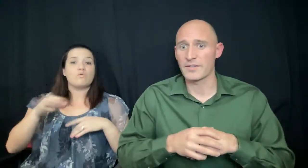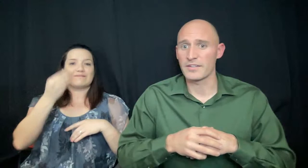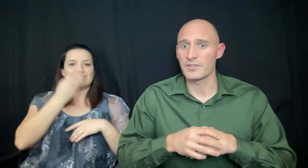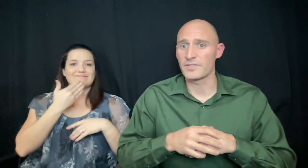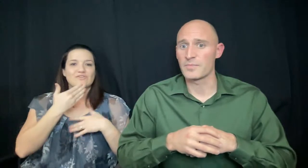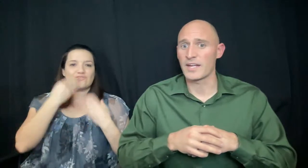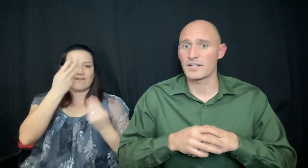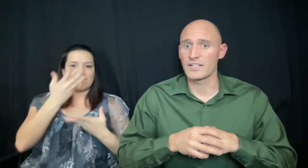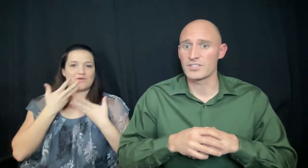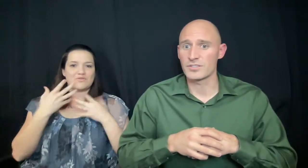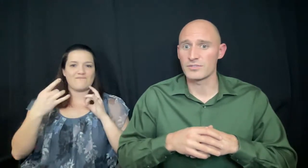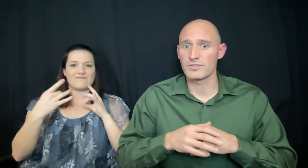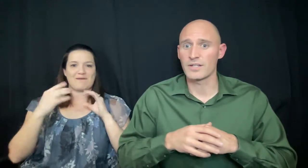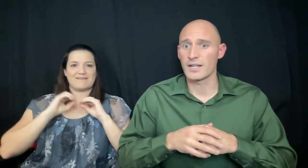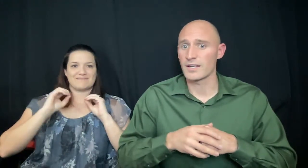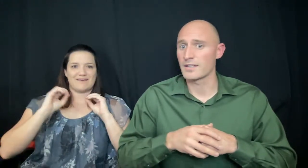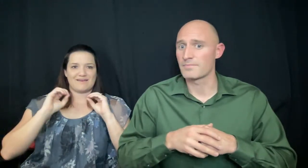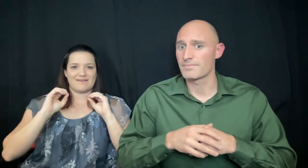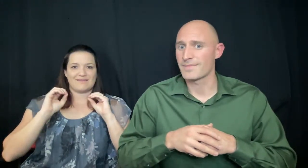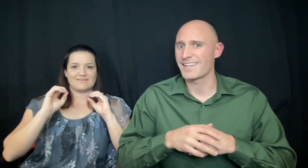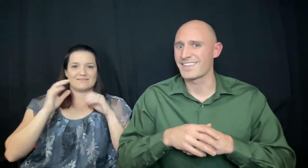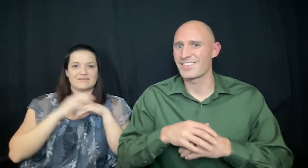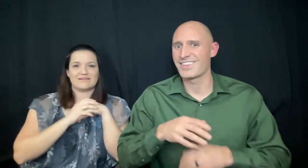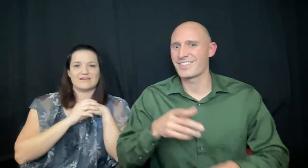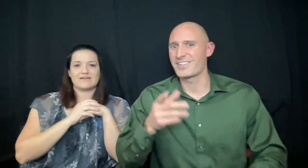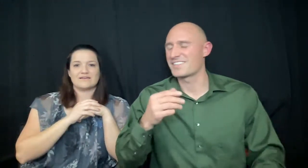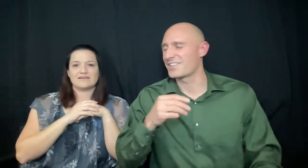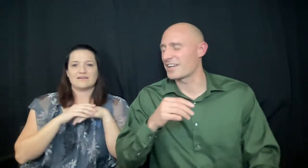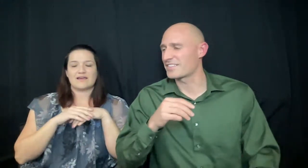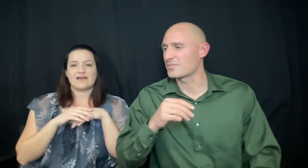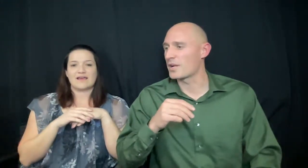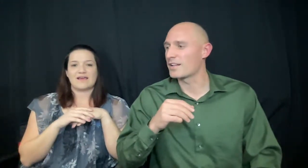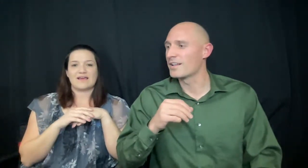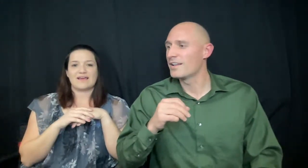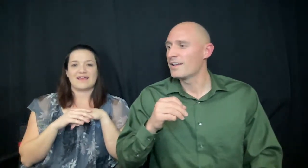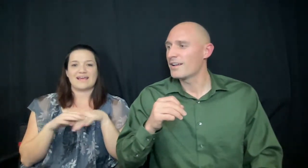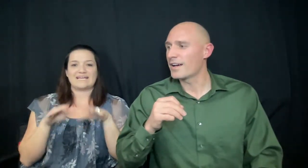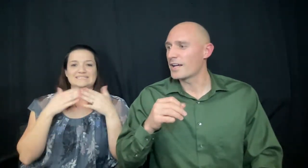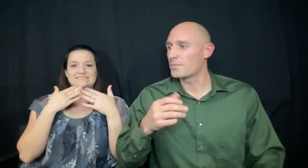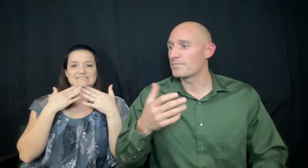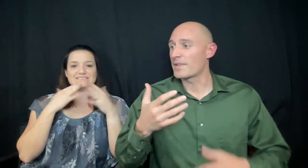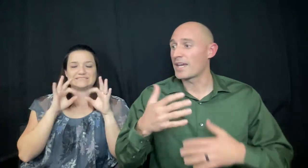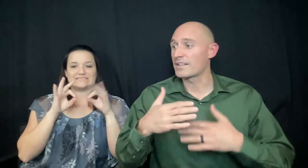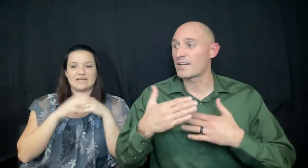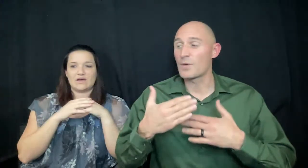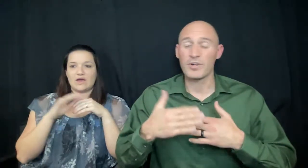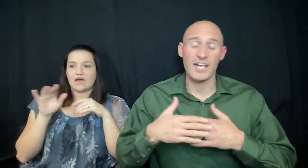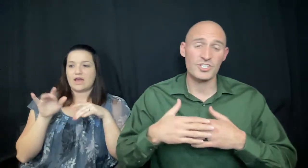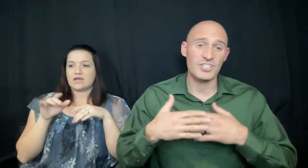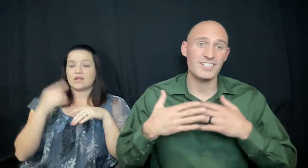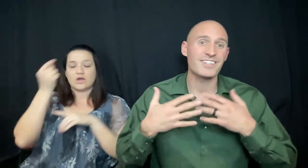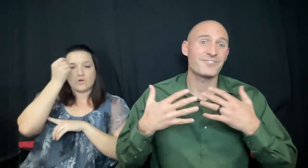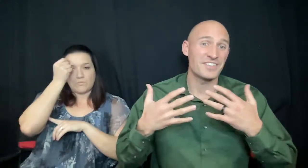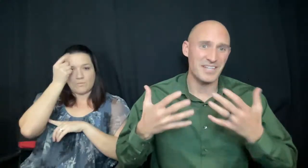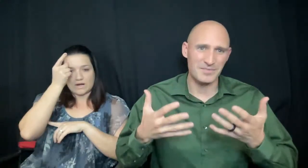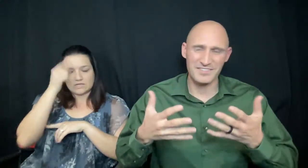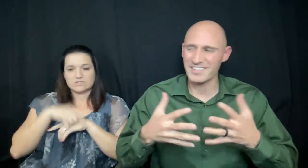that no feedback on issued, and 3D Rex as well. And comprehension, receptive